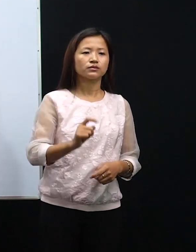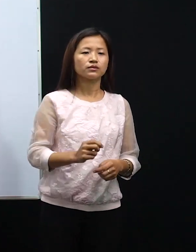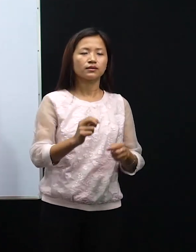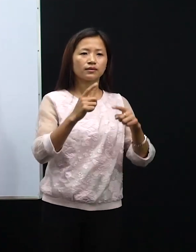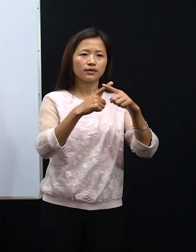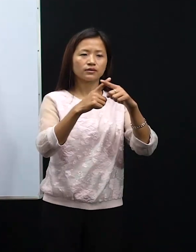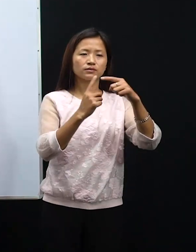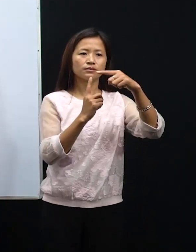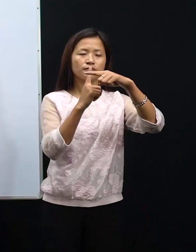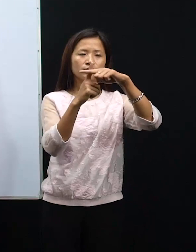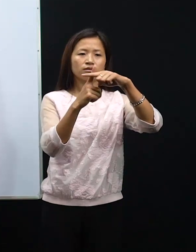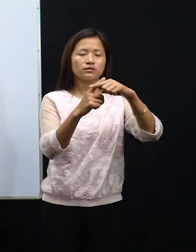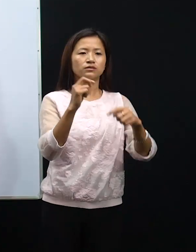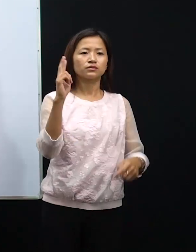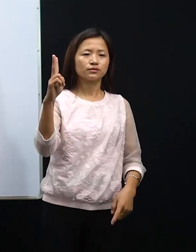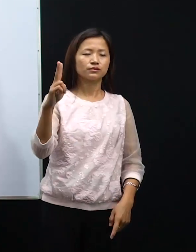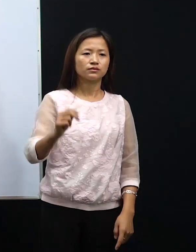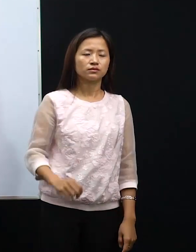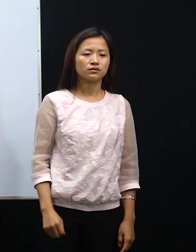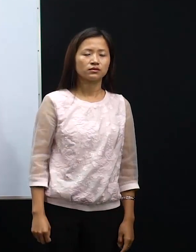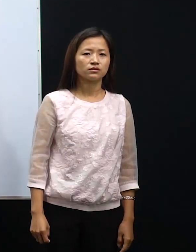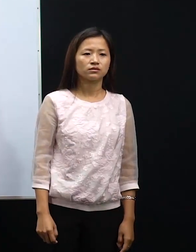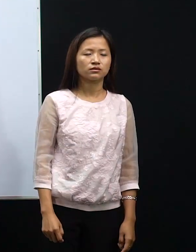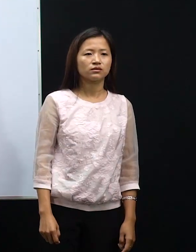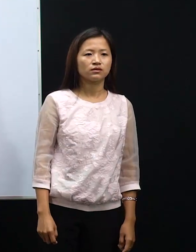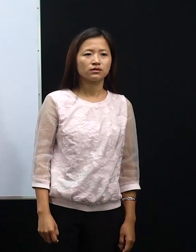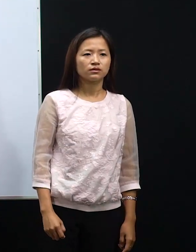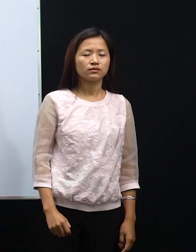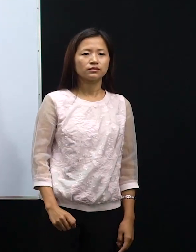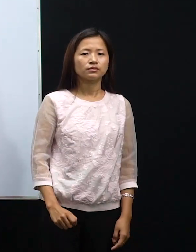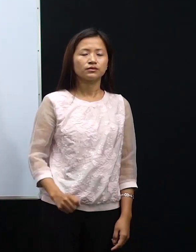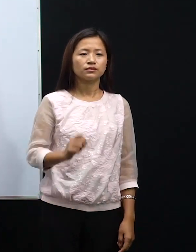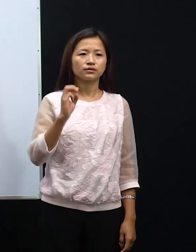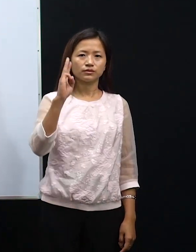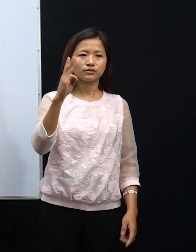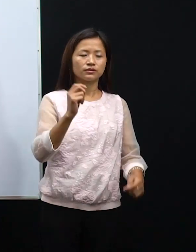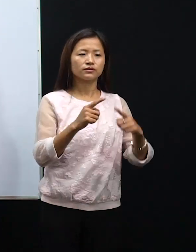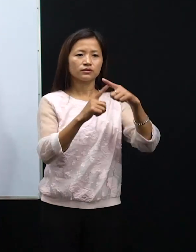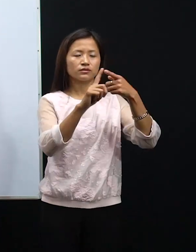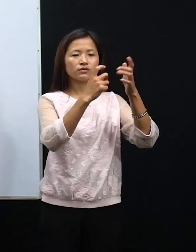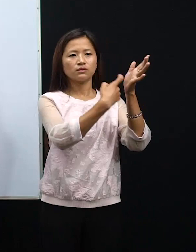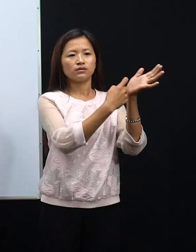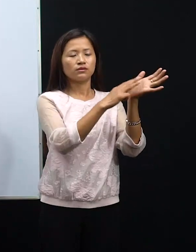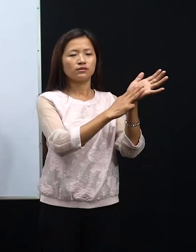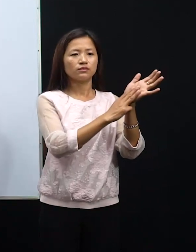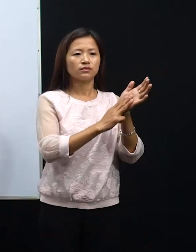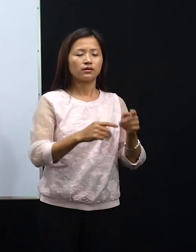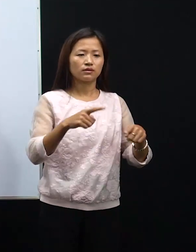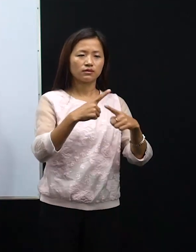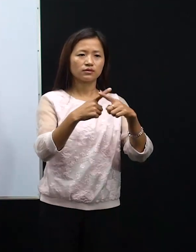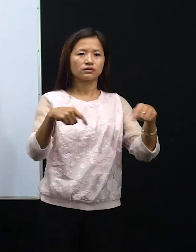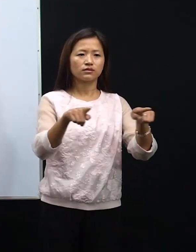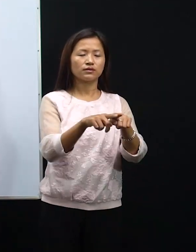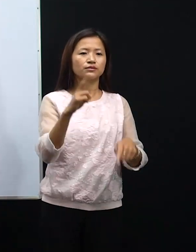2. We can simply write any equation. We can see that there are three terms, x square, x, and 2.